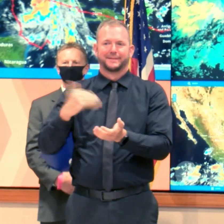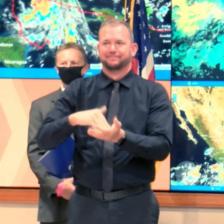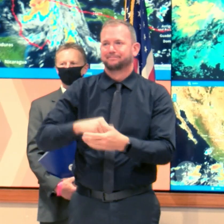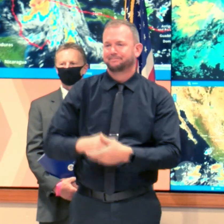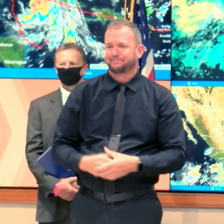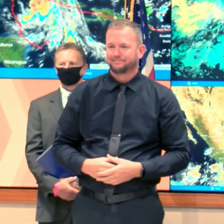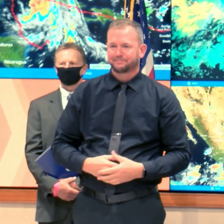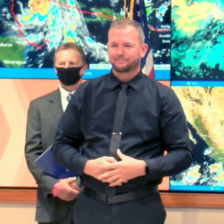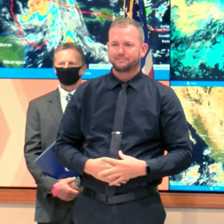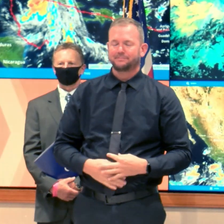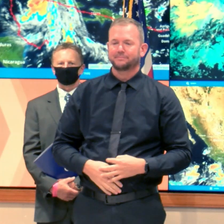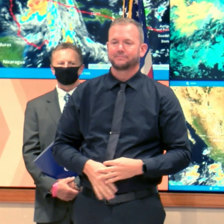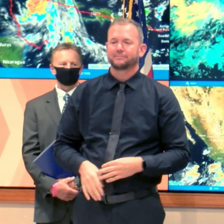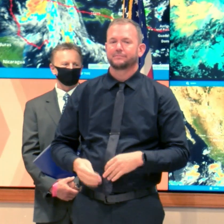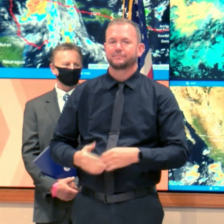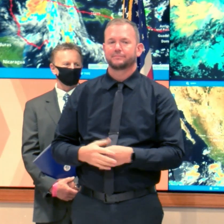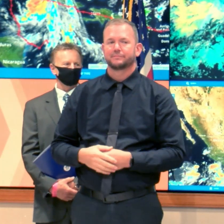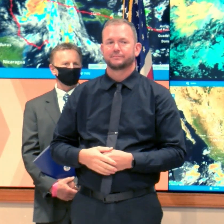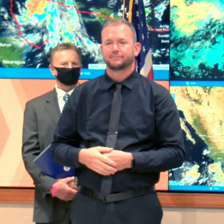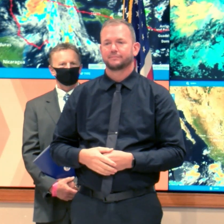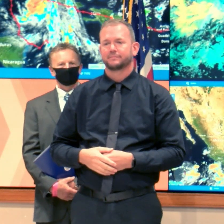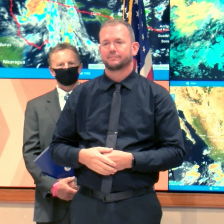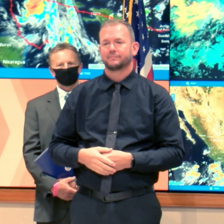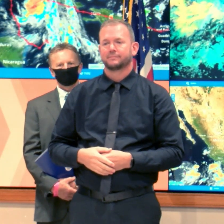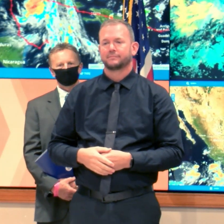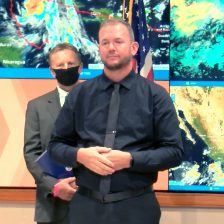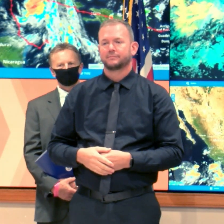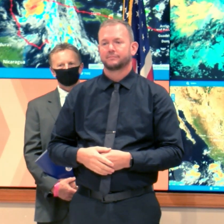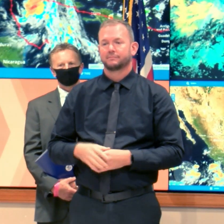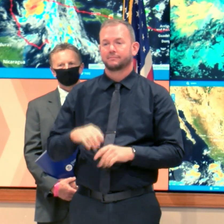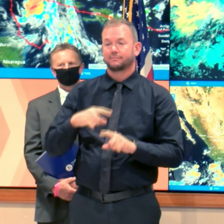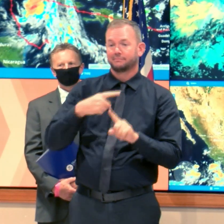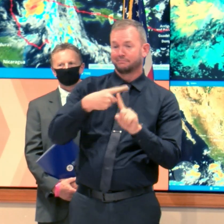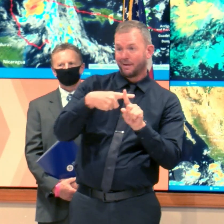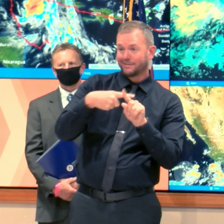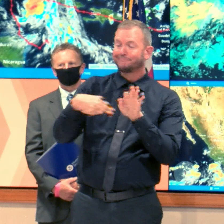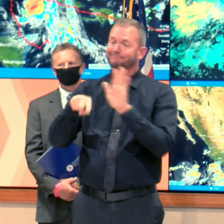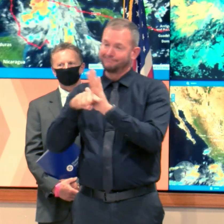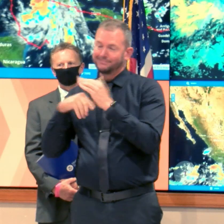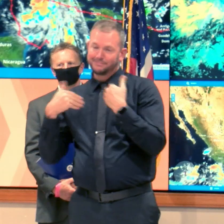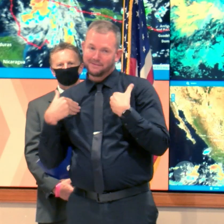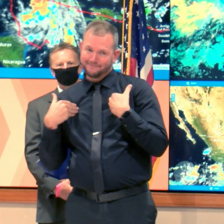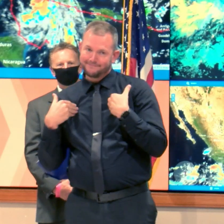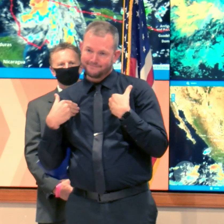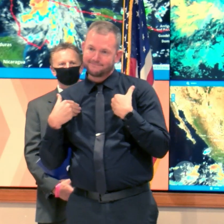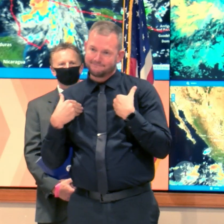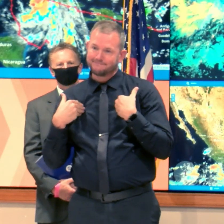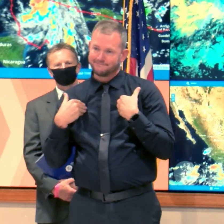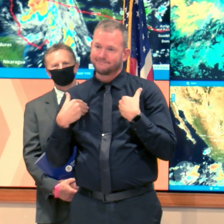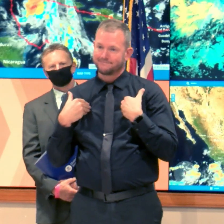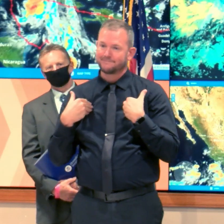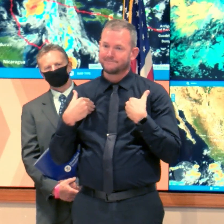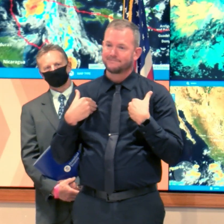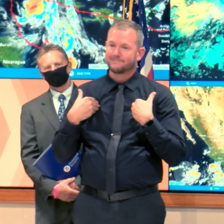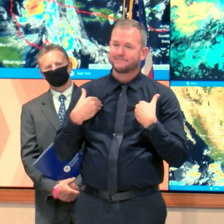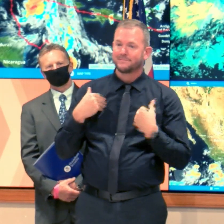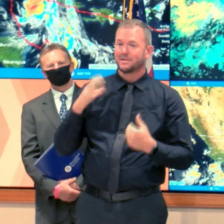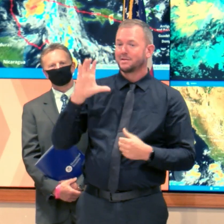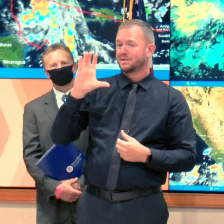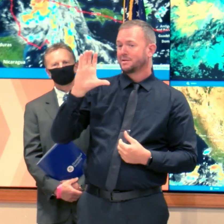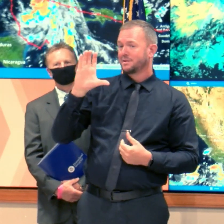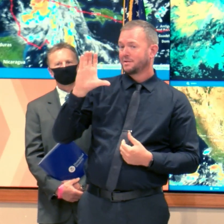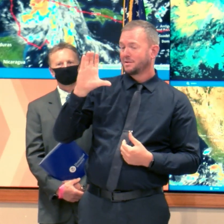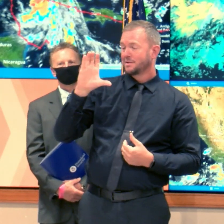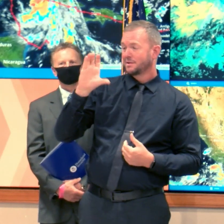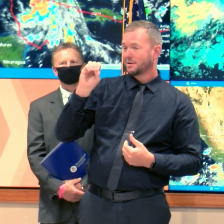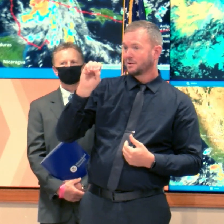The good news and the bad news is that Laura is still somewhat unpredictable.